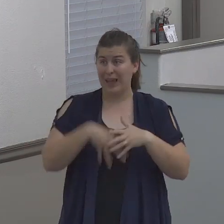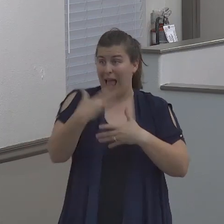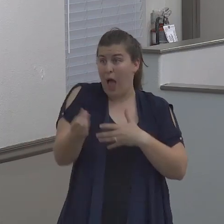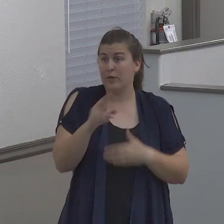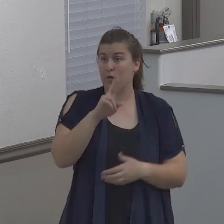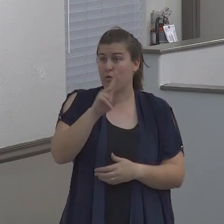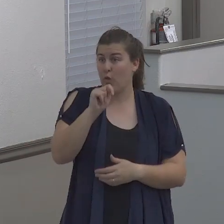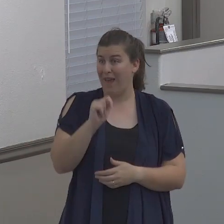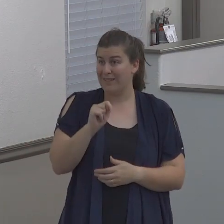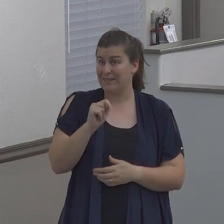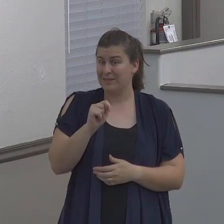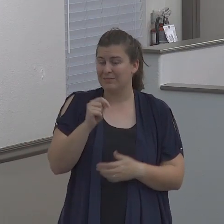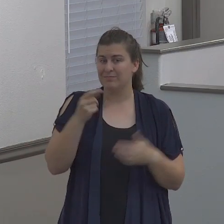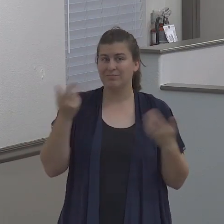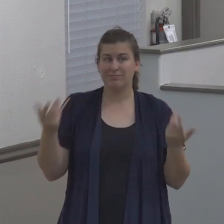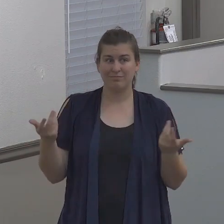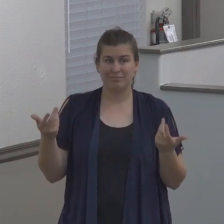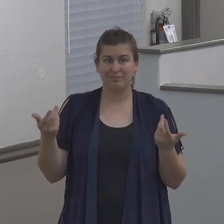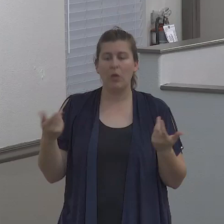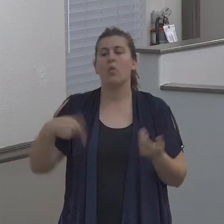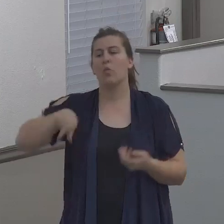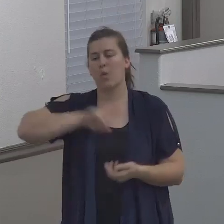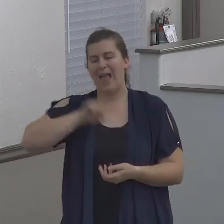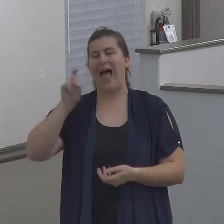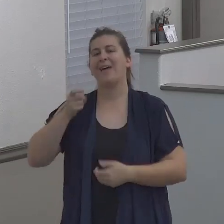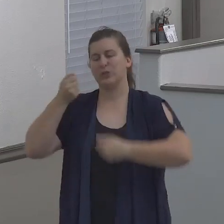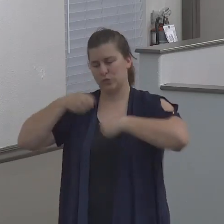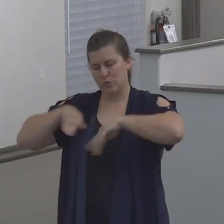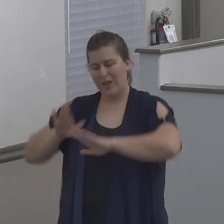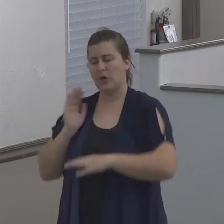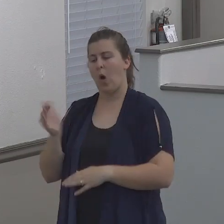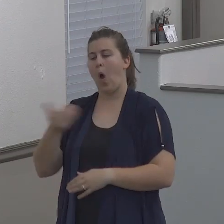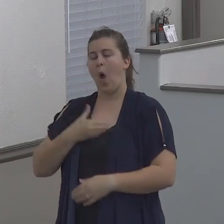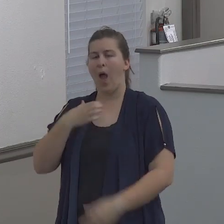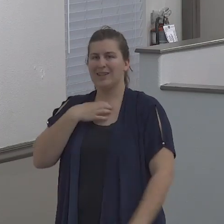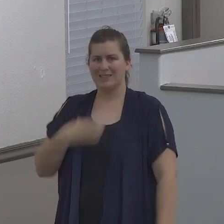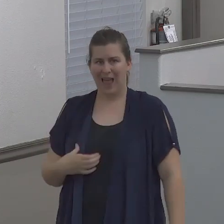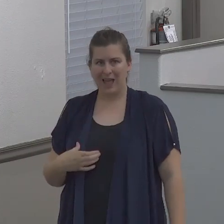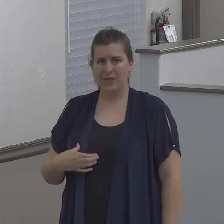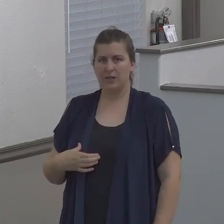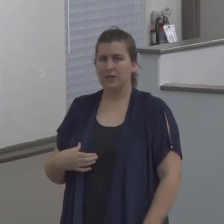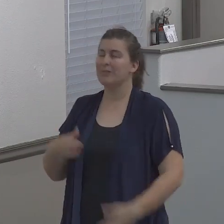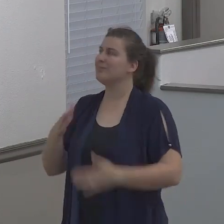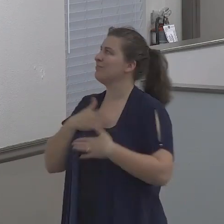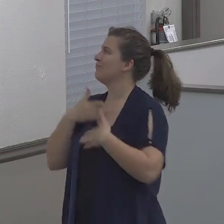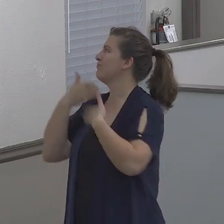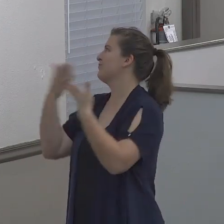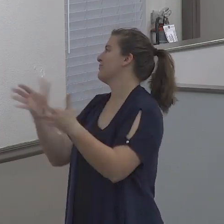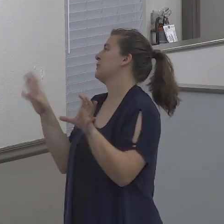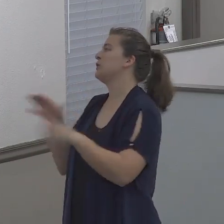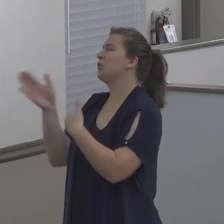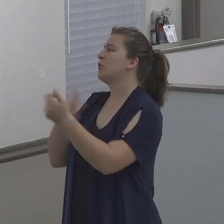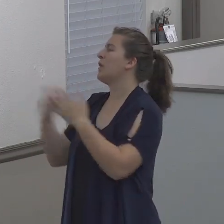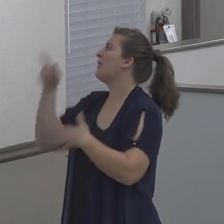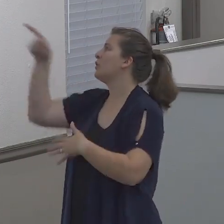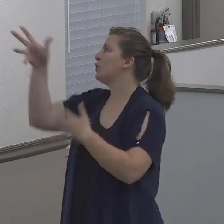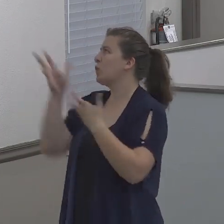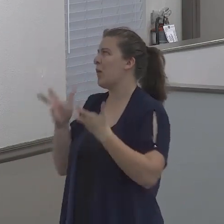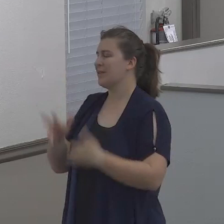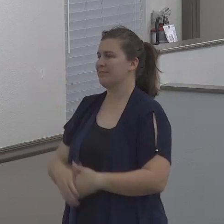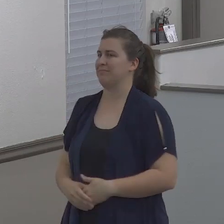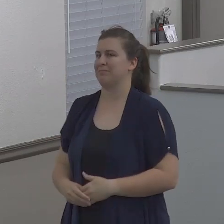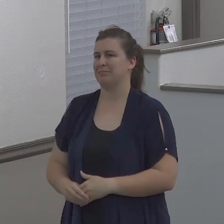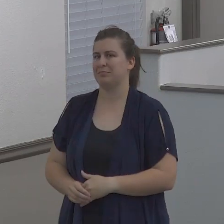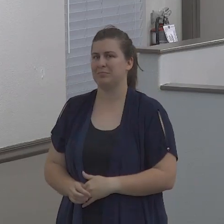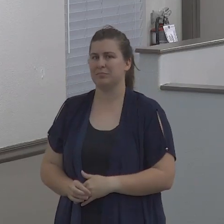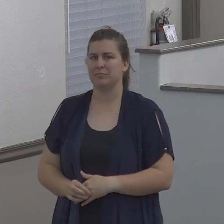So to get out of the rut, that's something we got to do. We have to surrender our will. God, I want to do